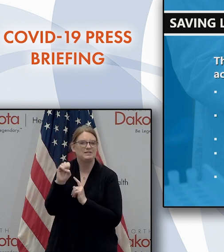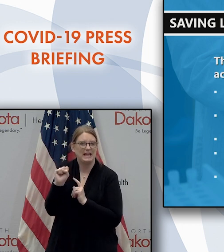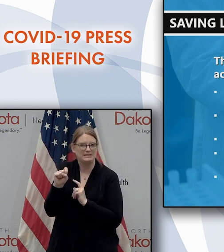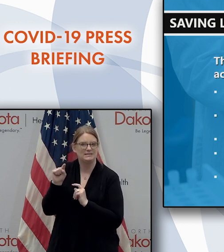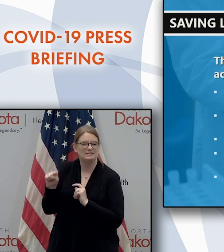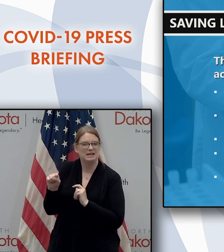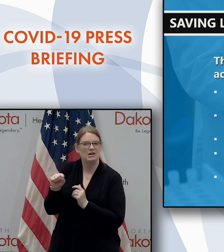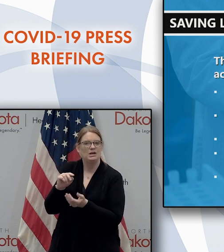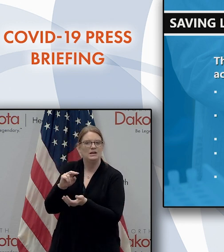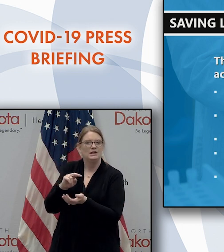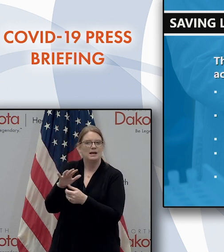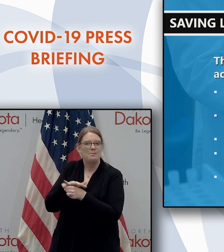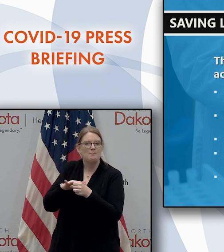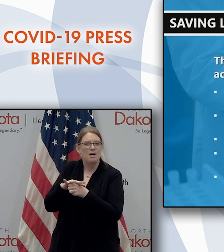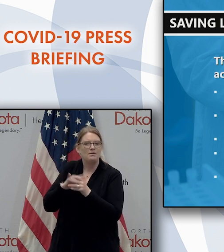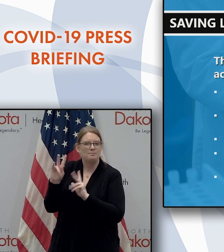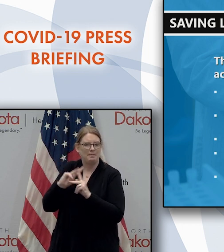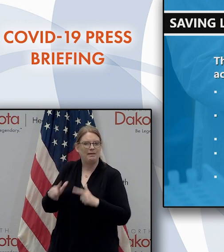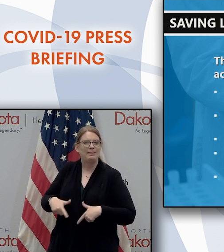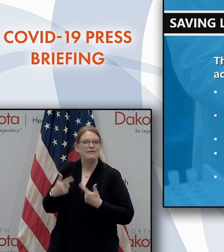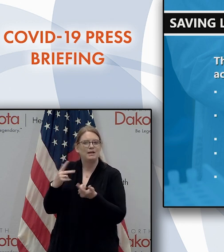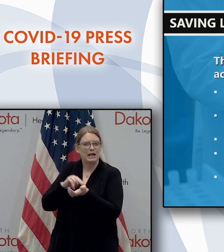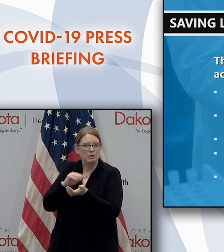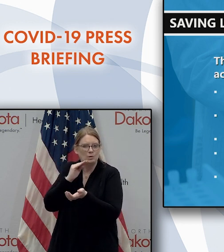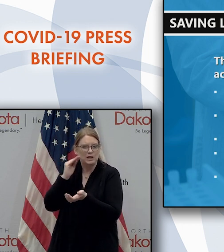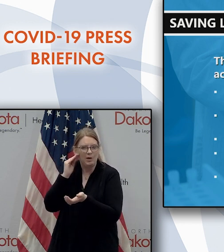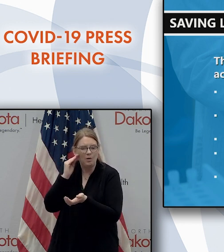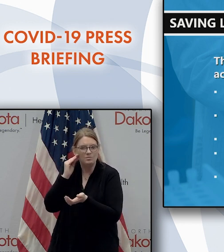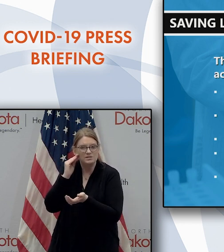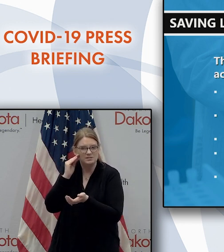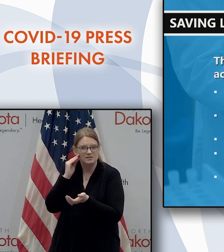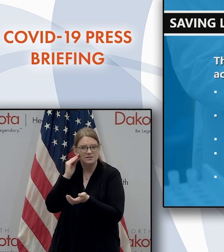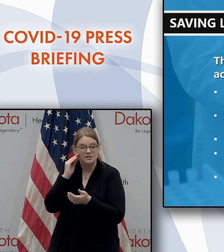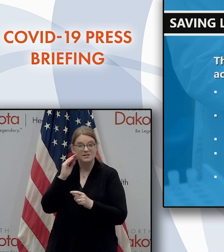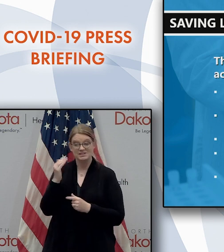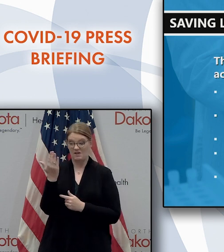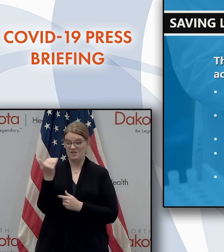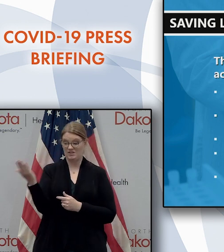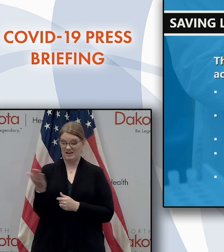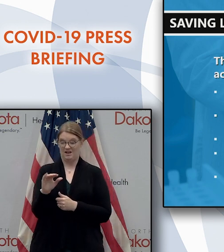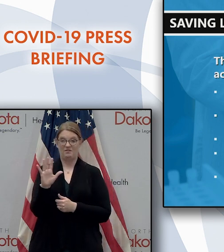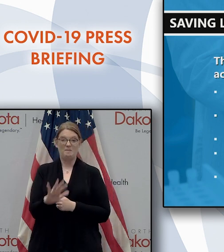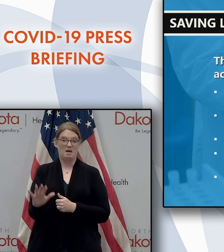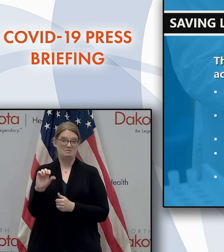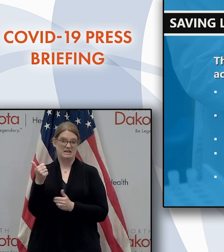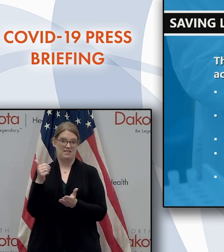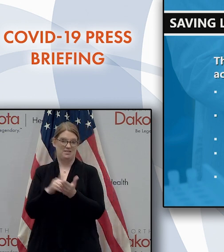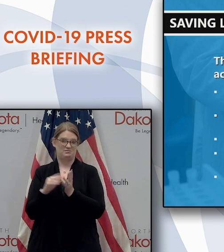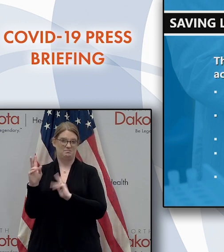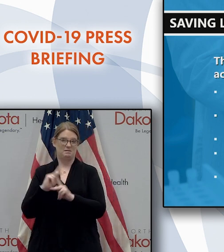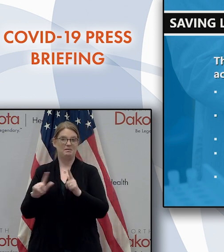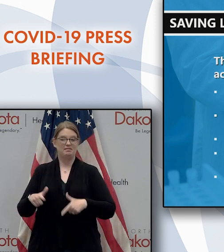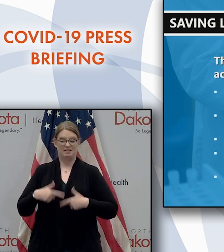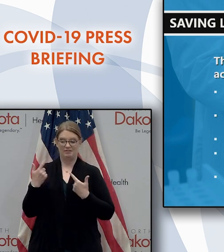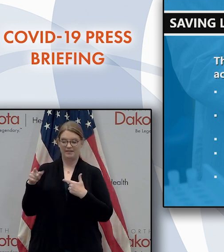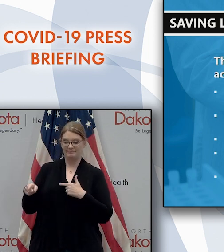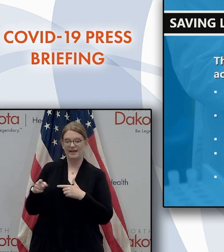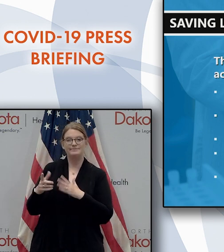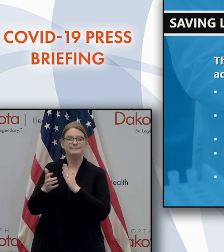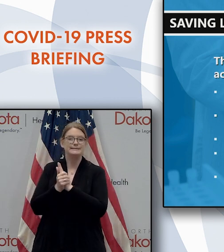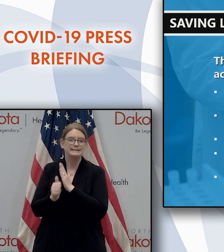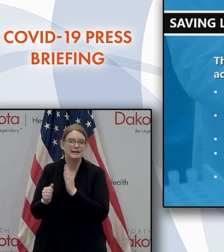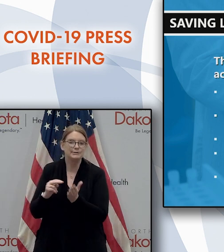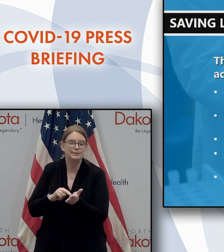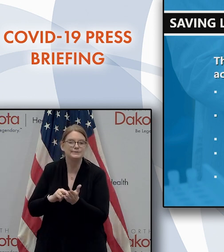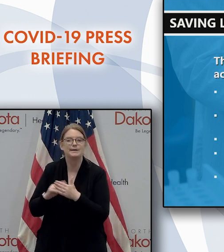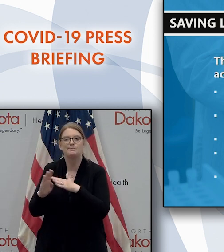cases among residents out of close to 10,000 people that are in long-term care, assisted living, or basic care.